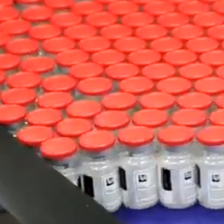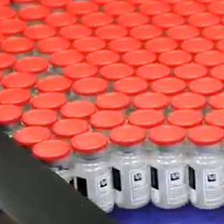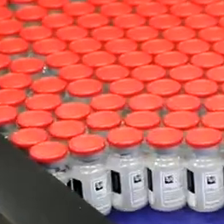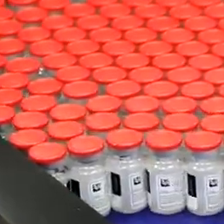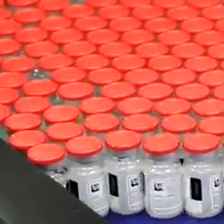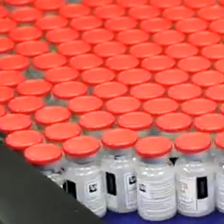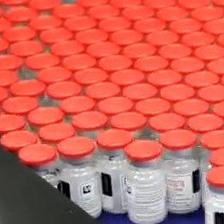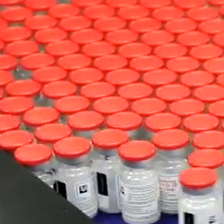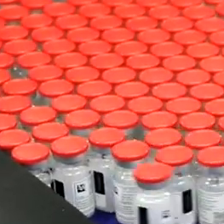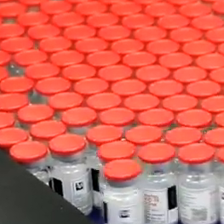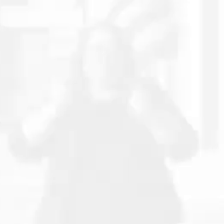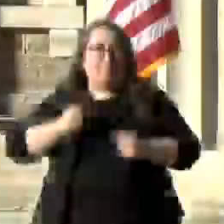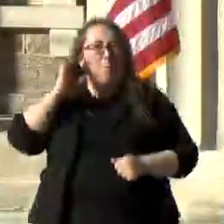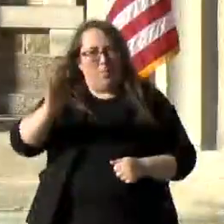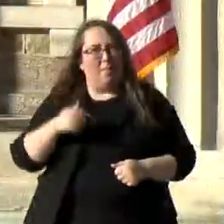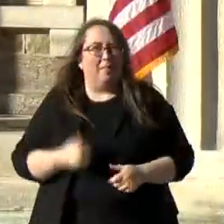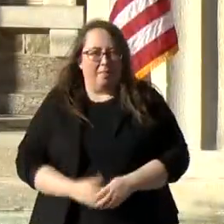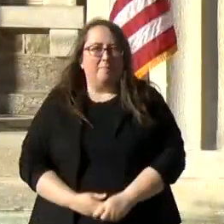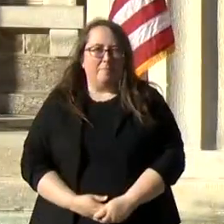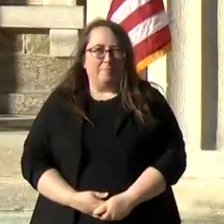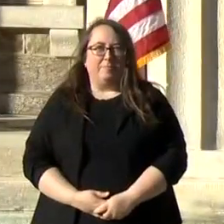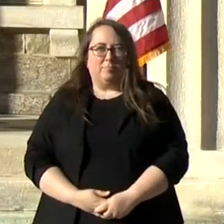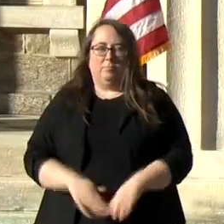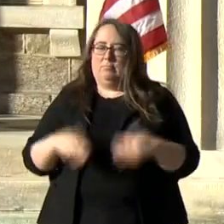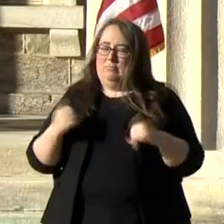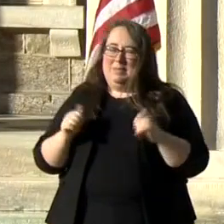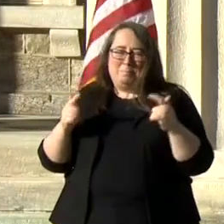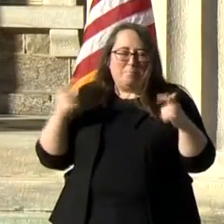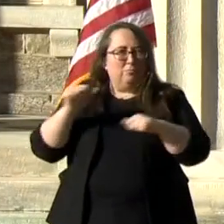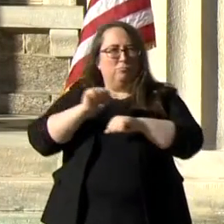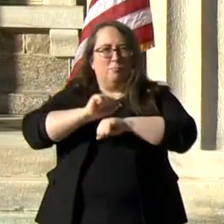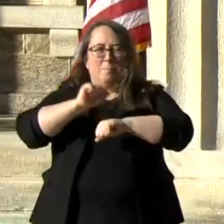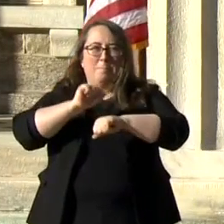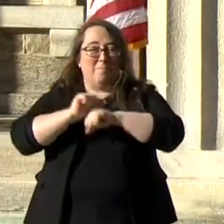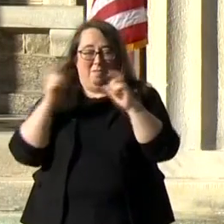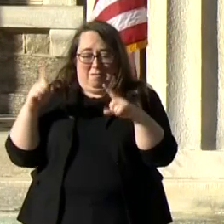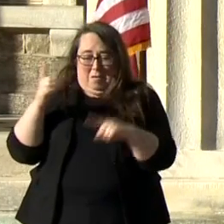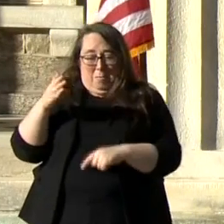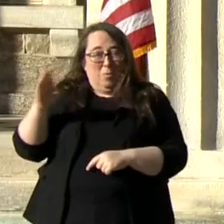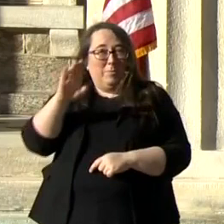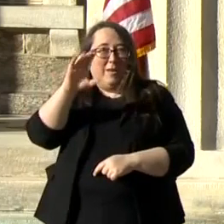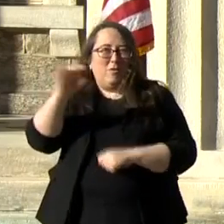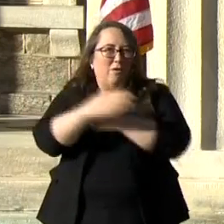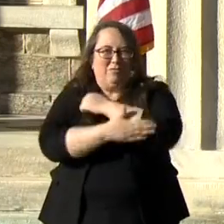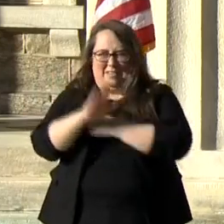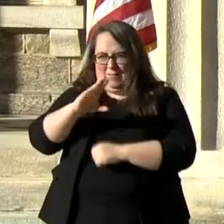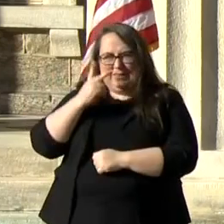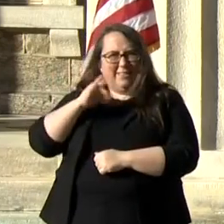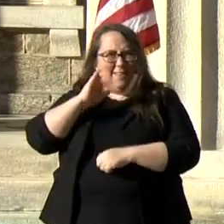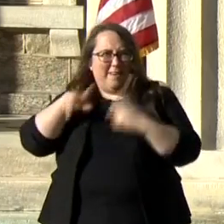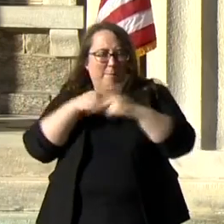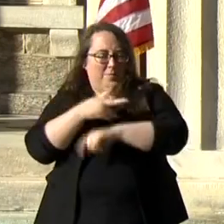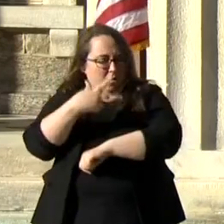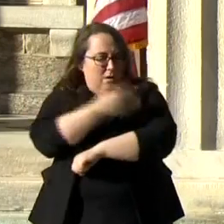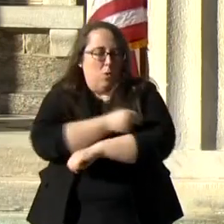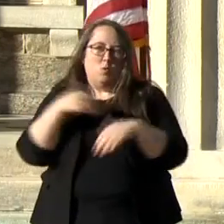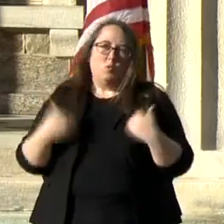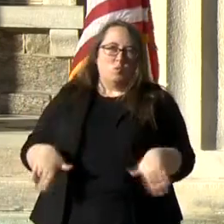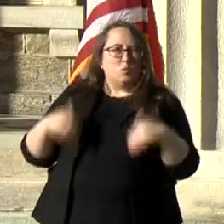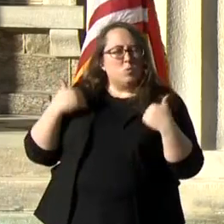get vaccinated. This is a massive undertaking, the likes of which Baltimore County and our country has never seen. In